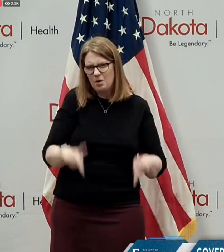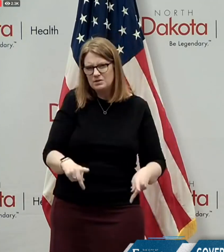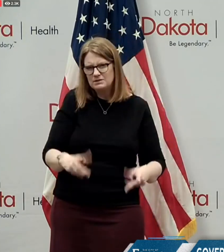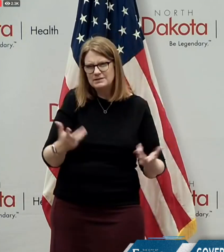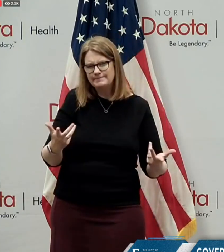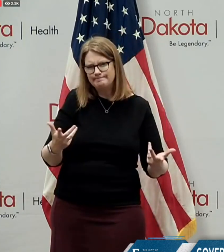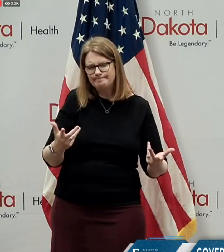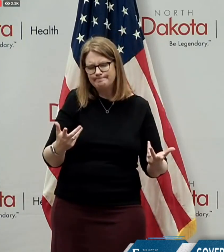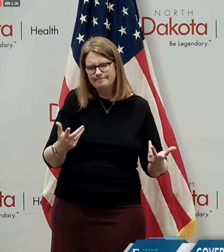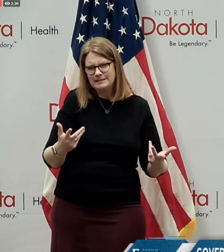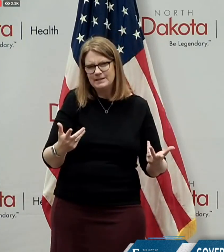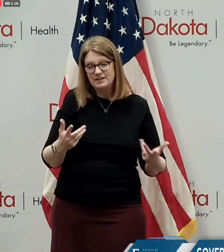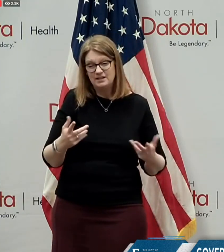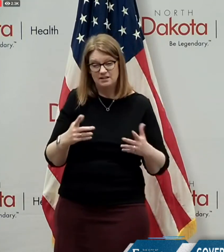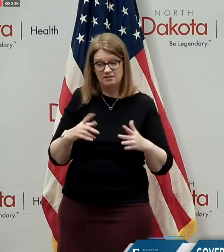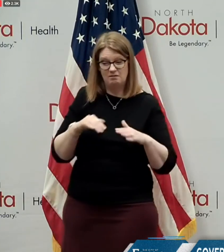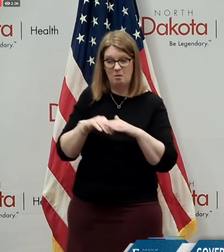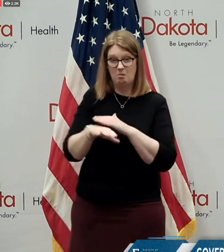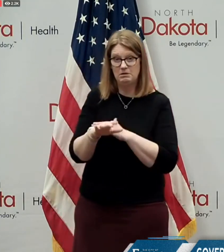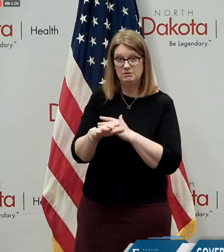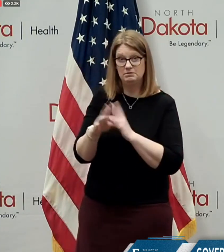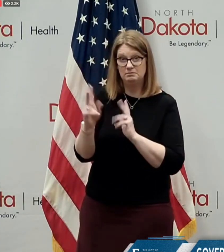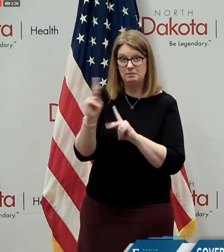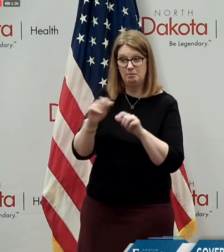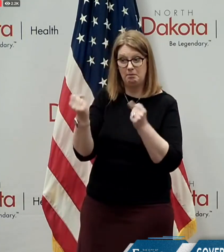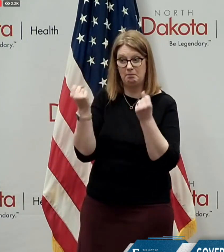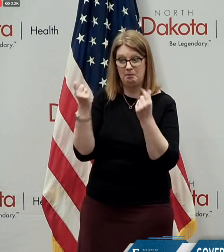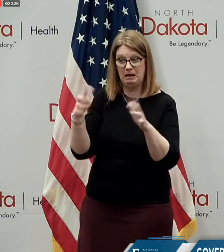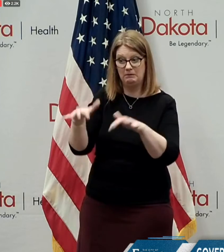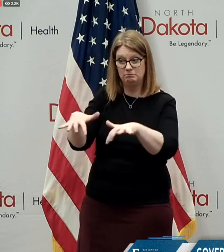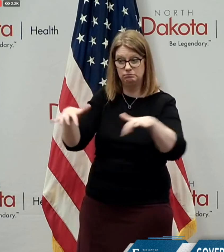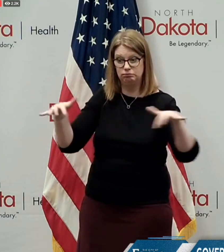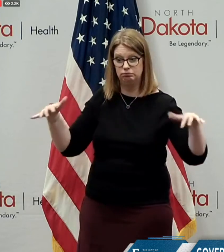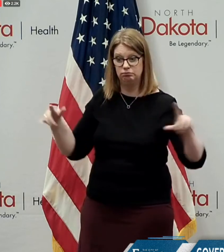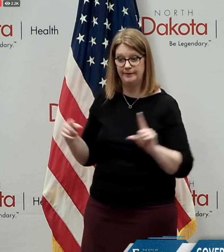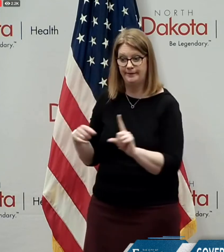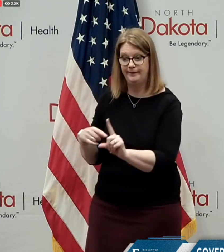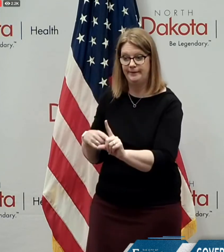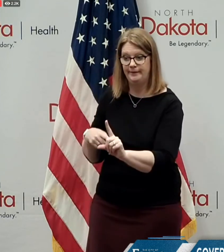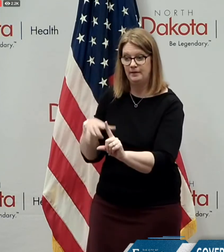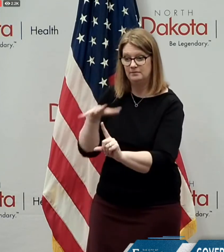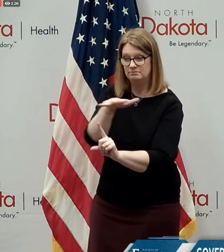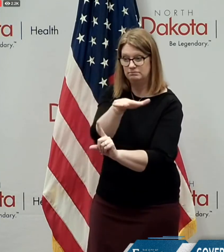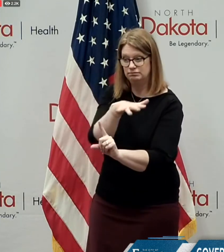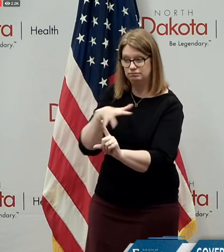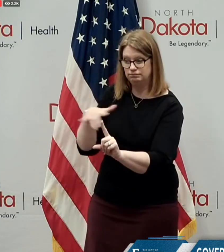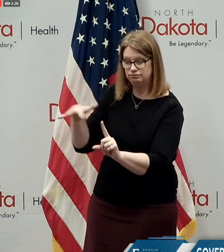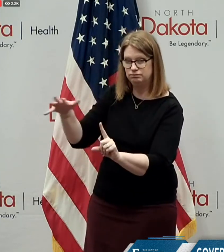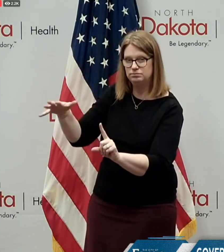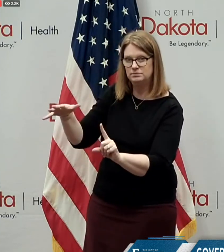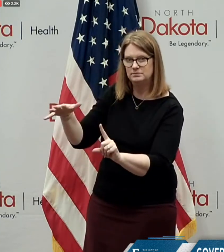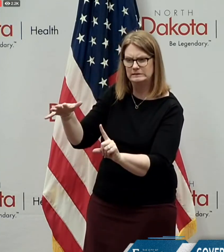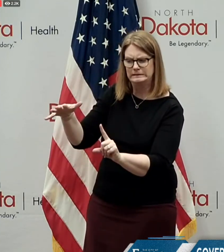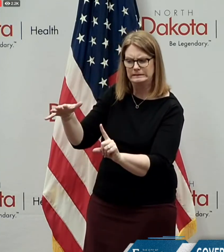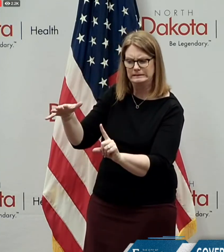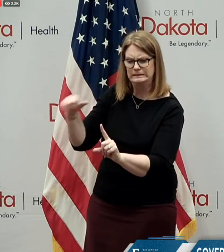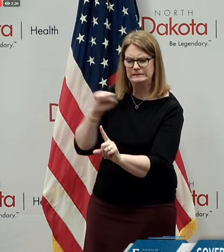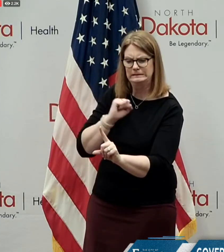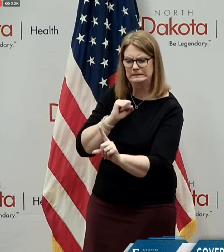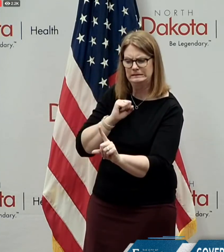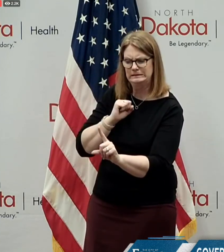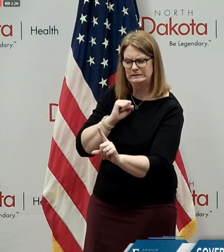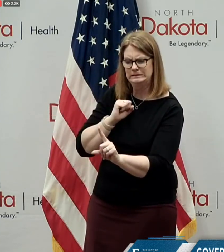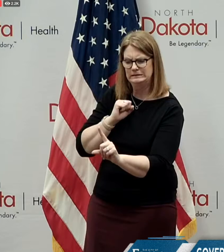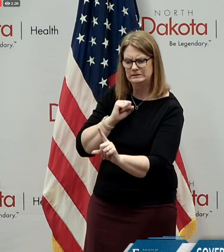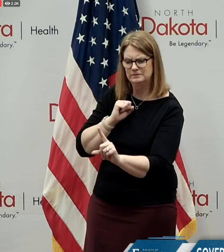to put yourself in a crowd of people like that, I think you have to be aware of whether you might then choose to socially distance from your